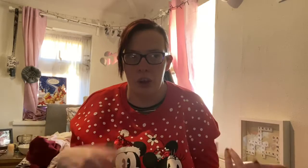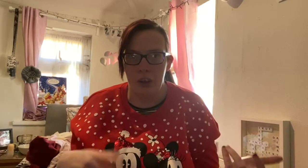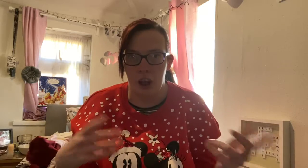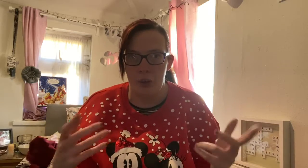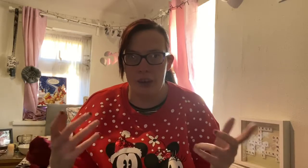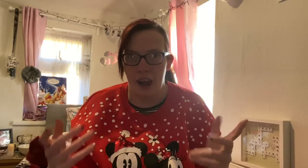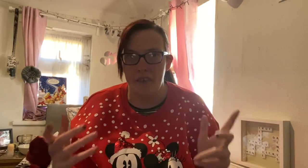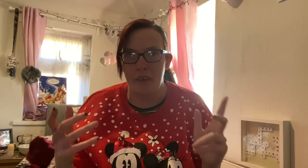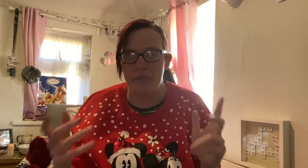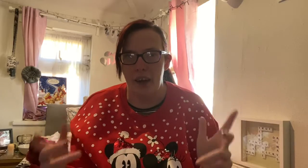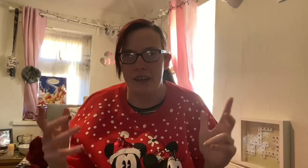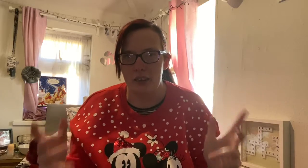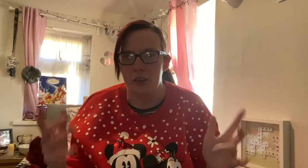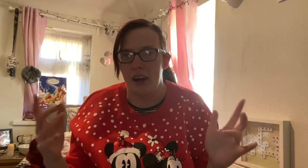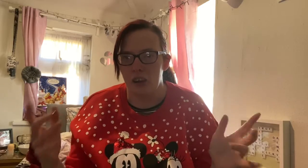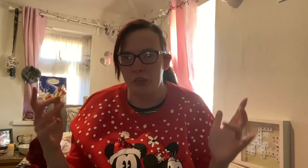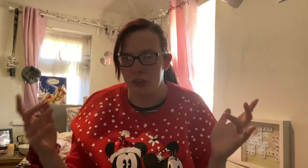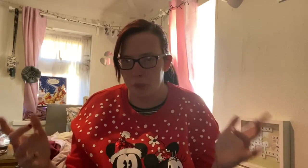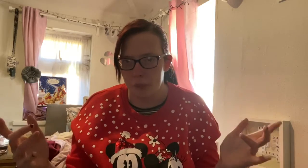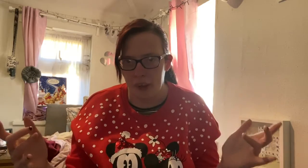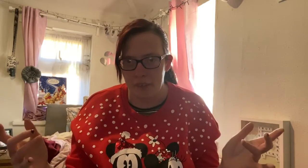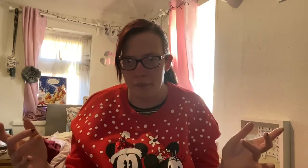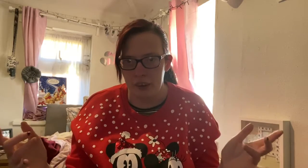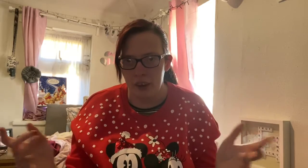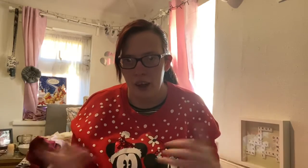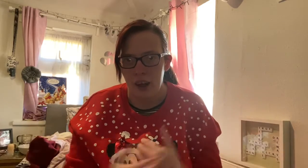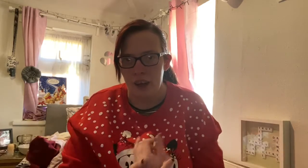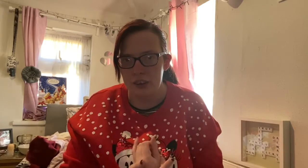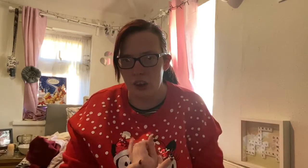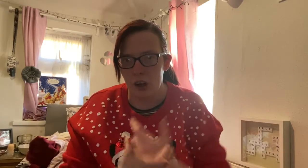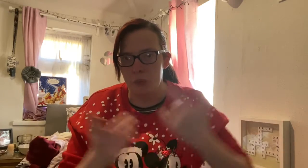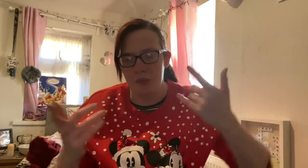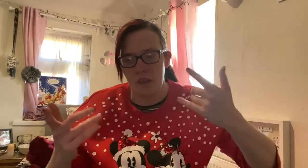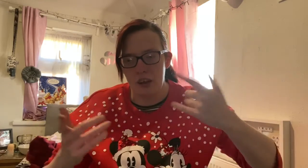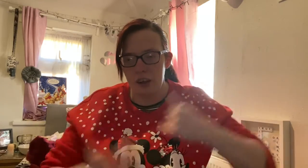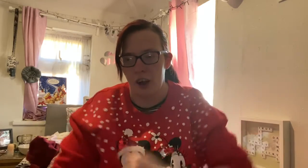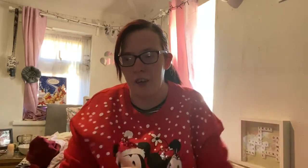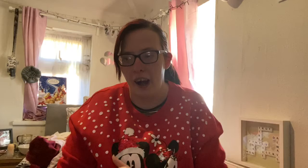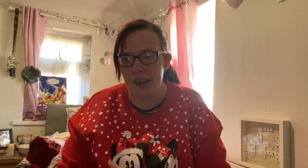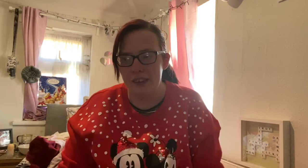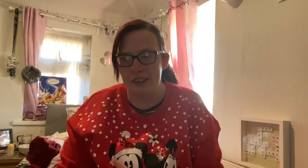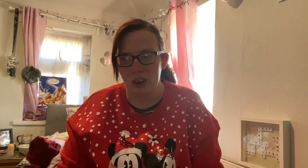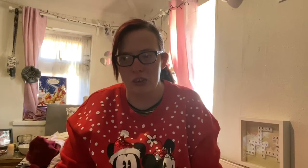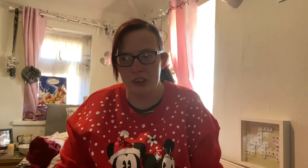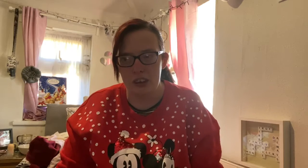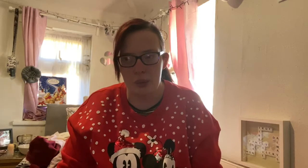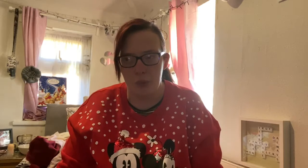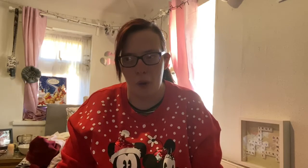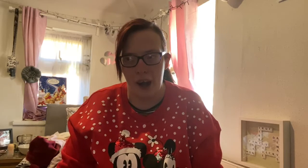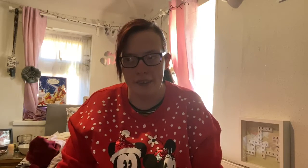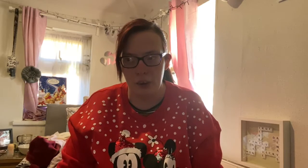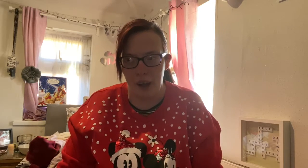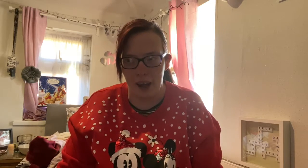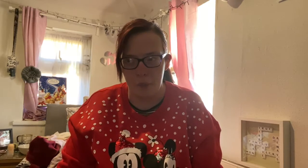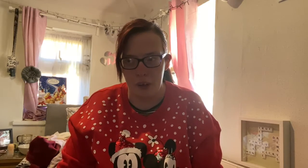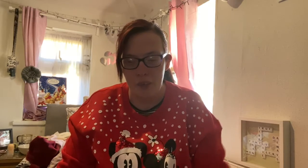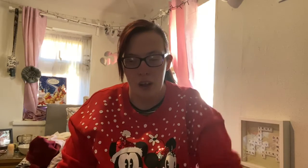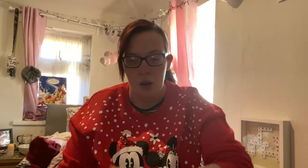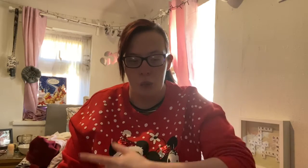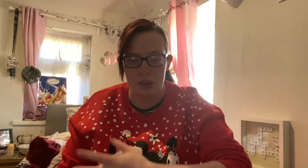know that I'm a massive fan of John Barrowman. So, you know, and he just recently brought out a new album, which is